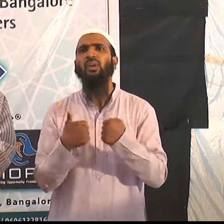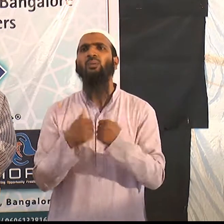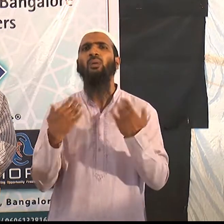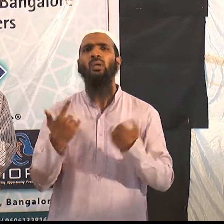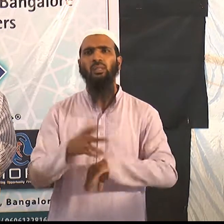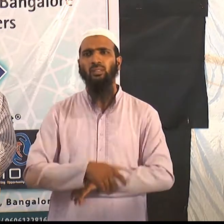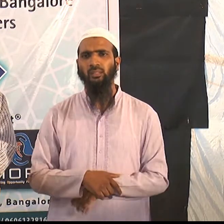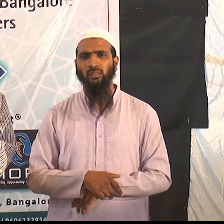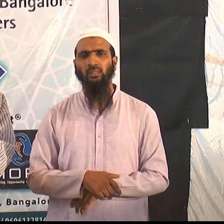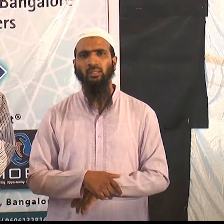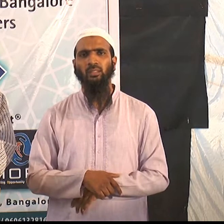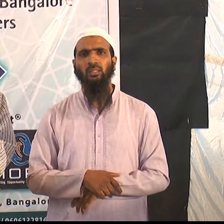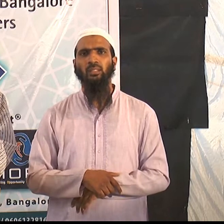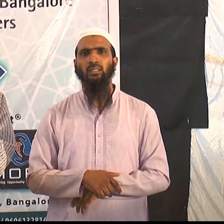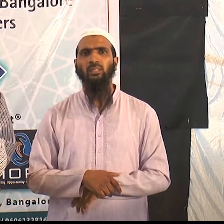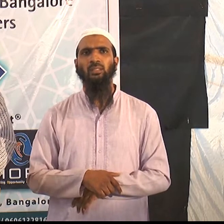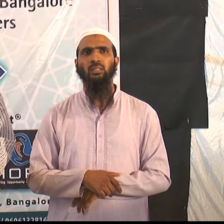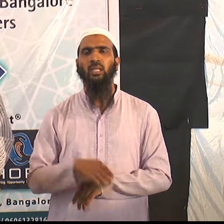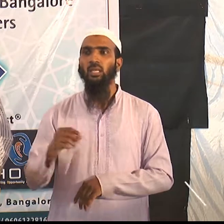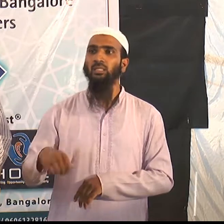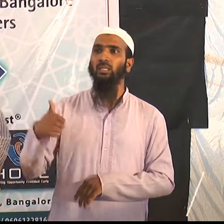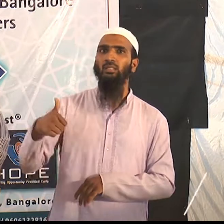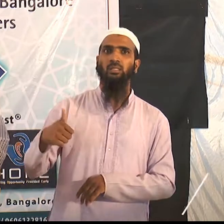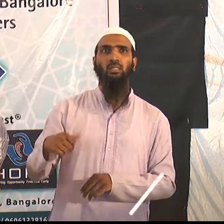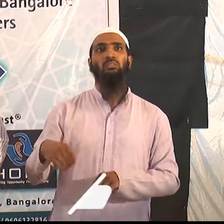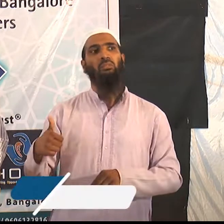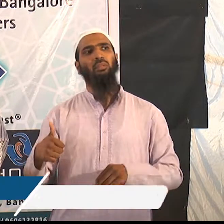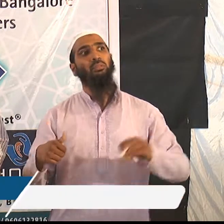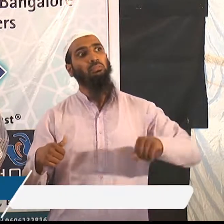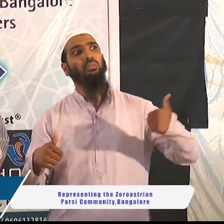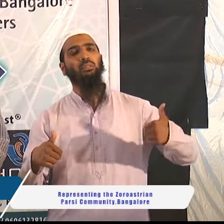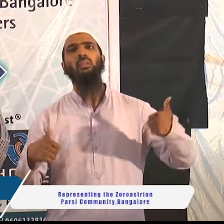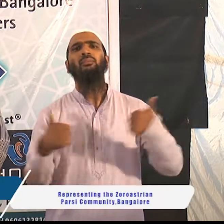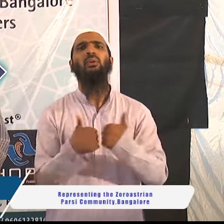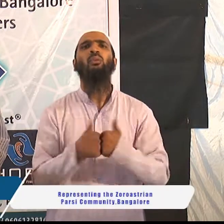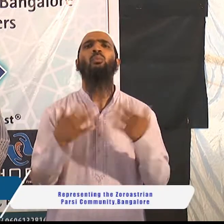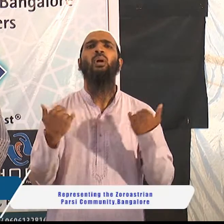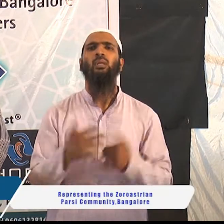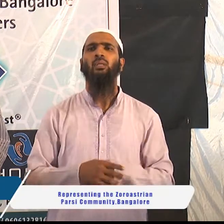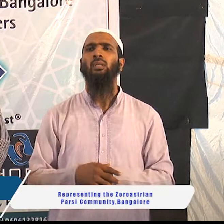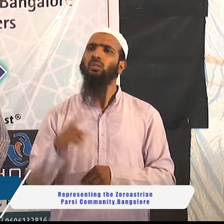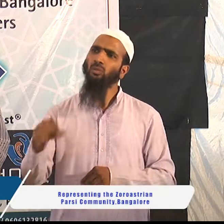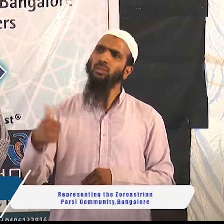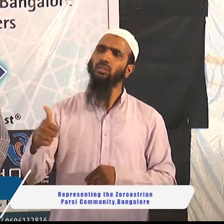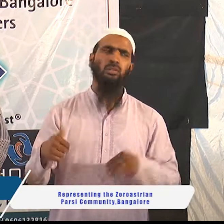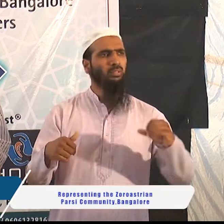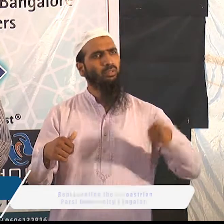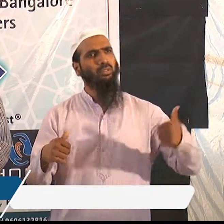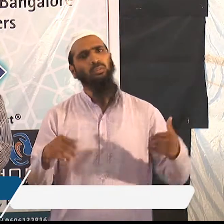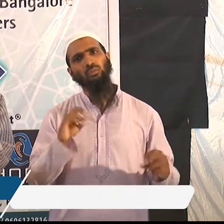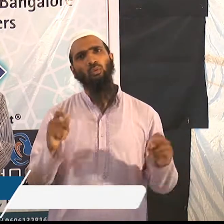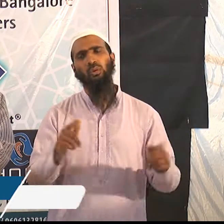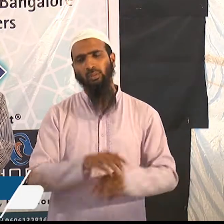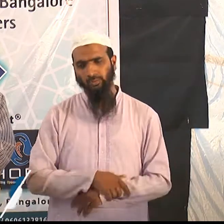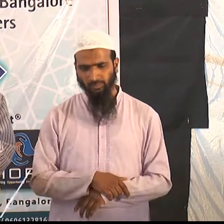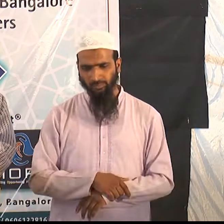begets success. And when you hurt someone, believe me, the nature's law of retribution